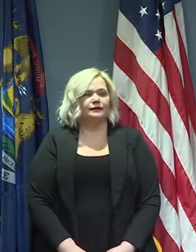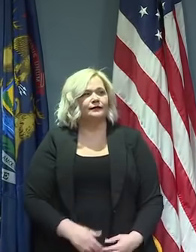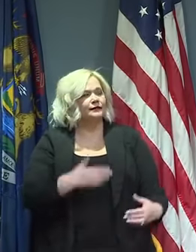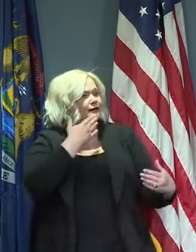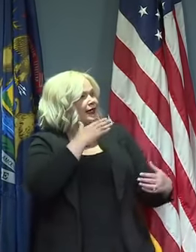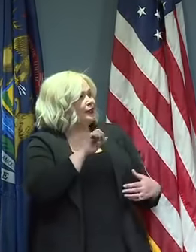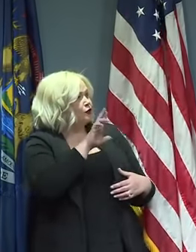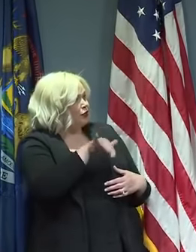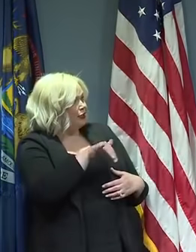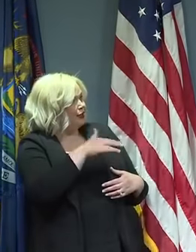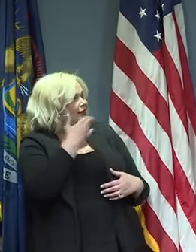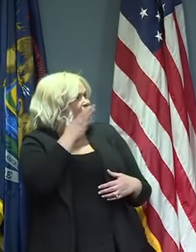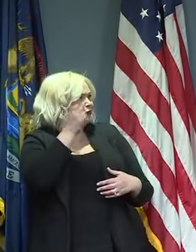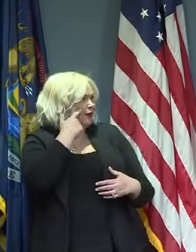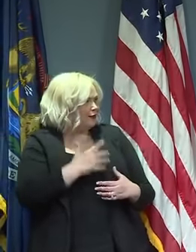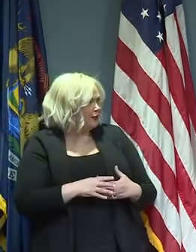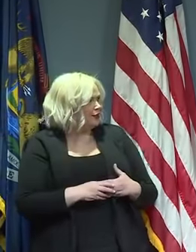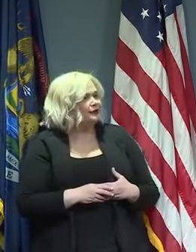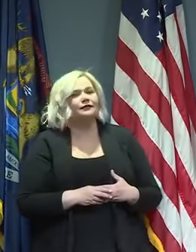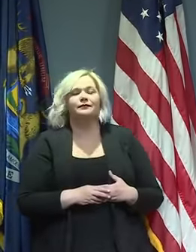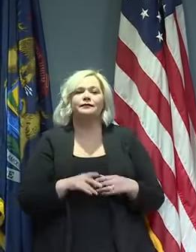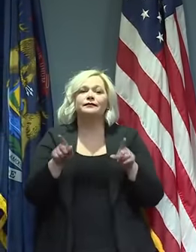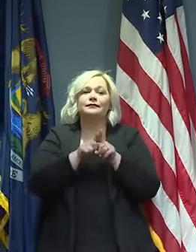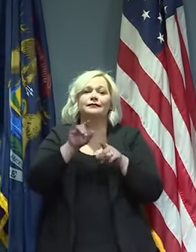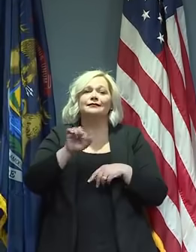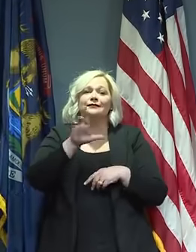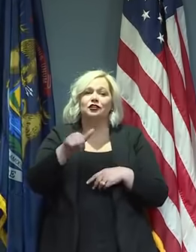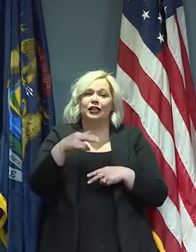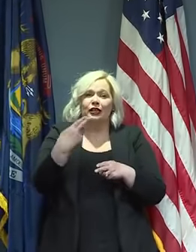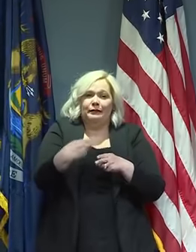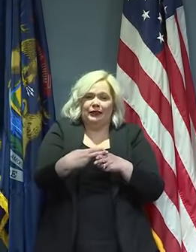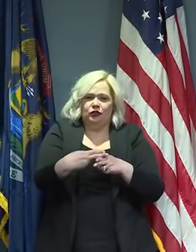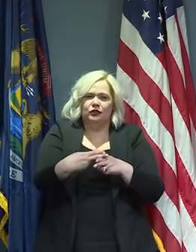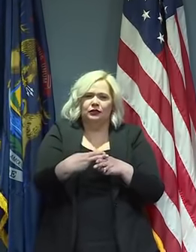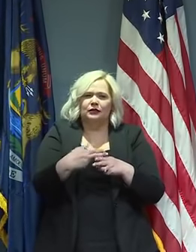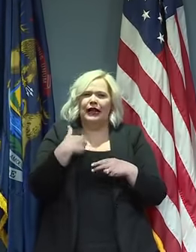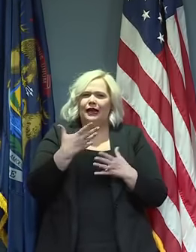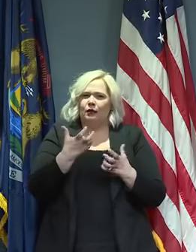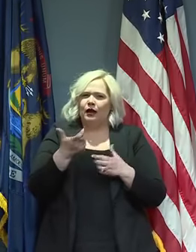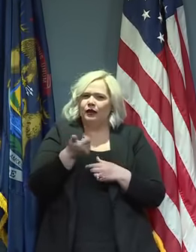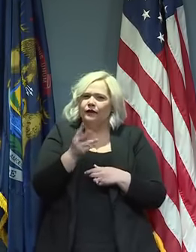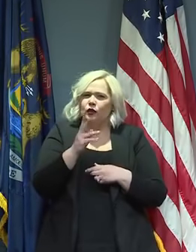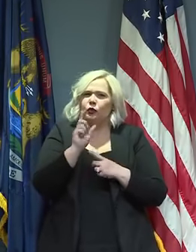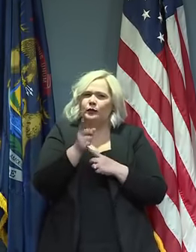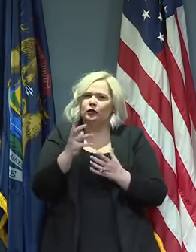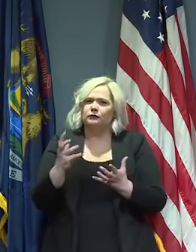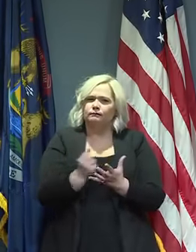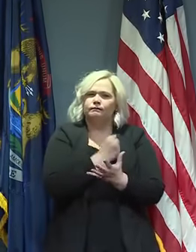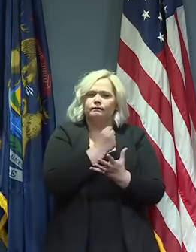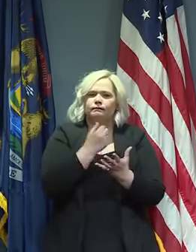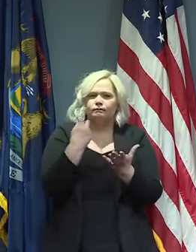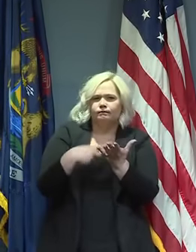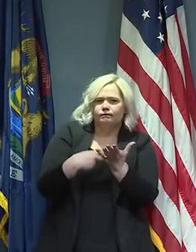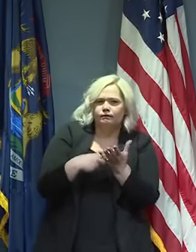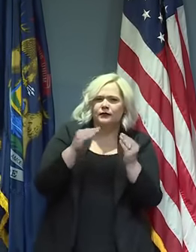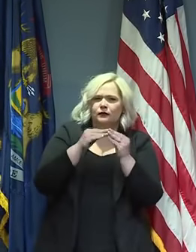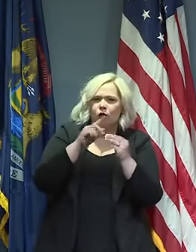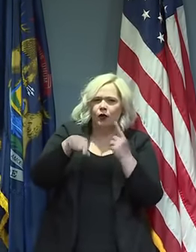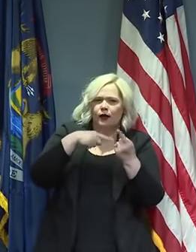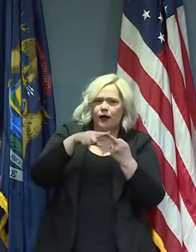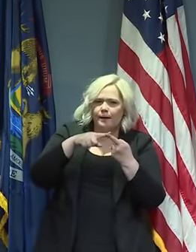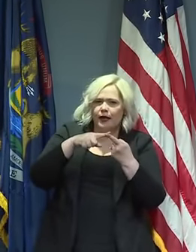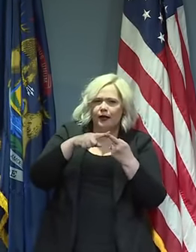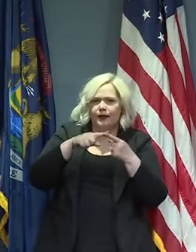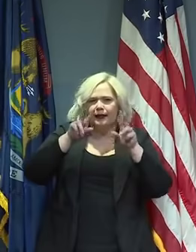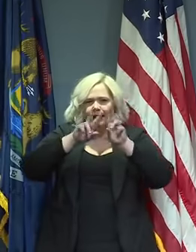Thank you, Jerry. Thank you, Governor. As Jerry indicated, I want to spend a few moments just talking a bit about more detail regarding